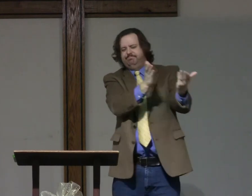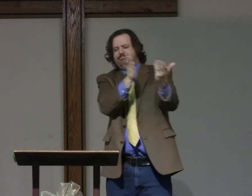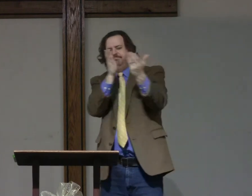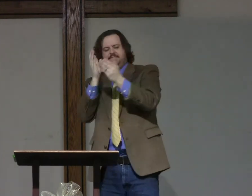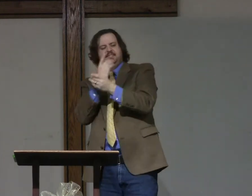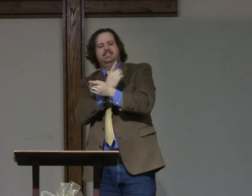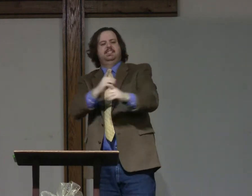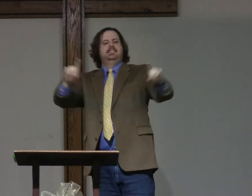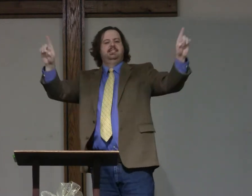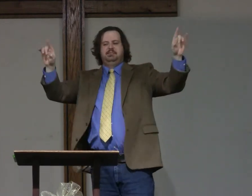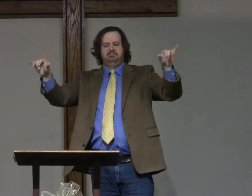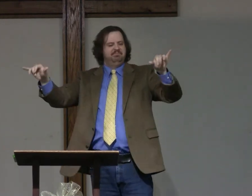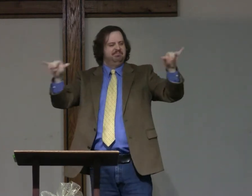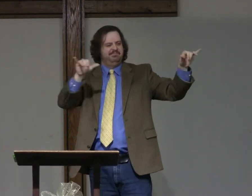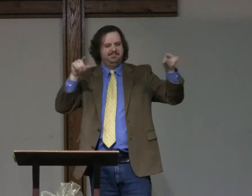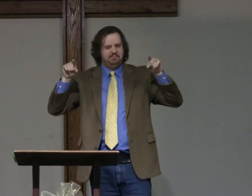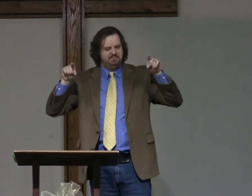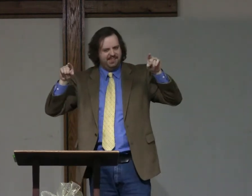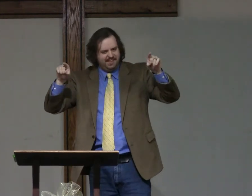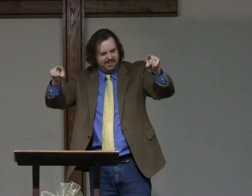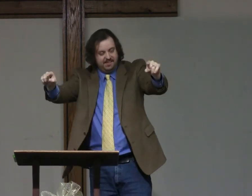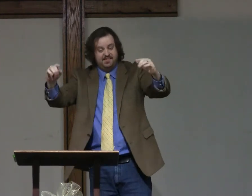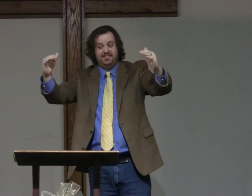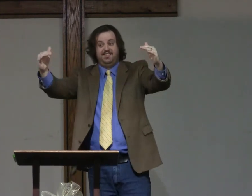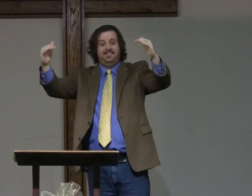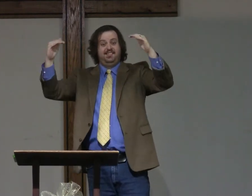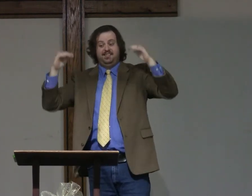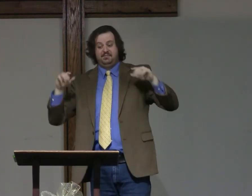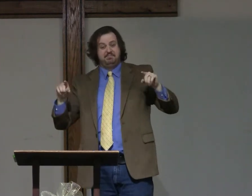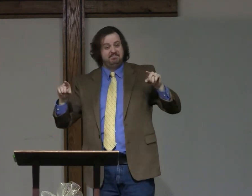Egypt. He brought them out and delivered them.